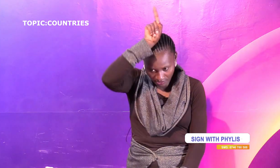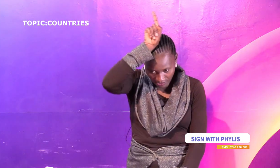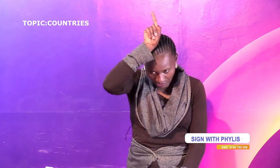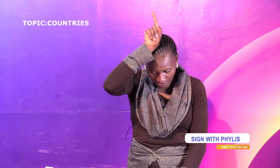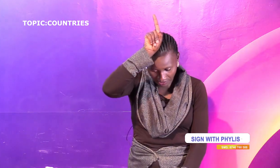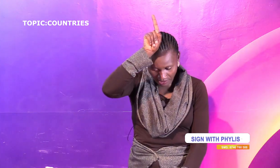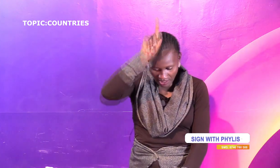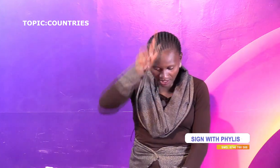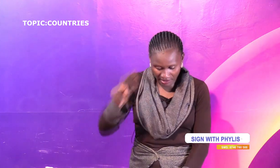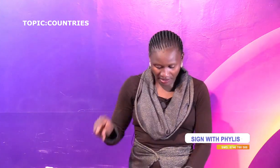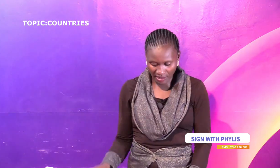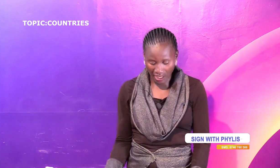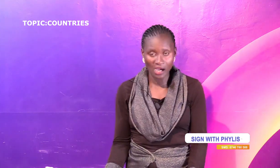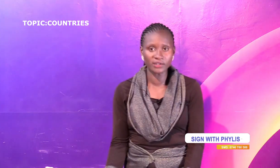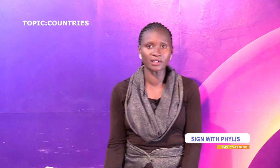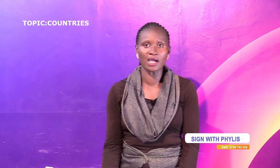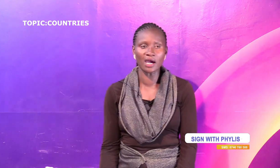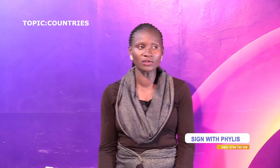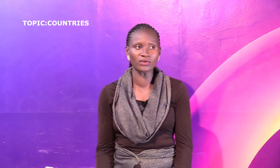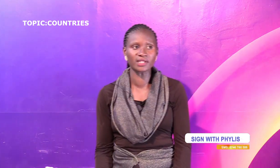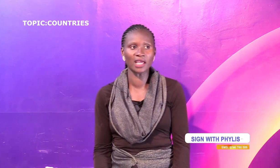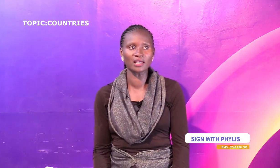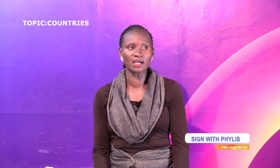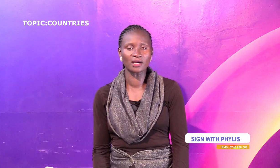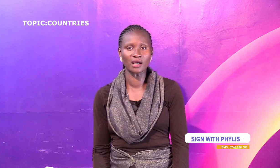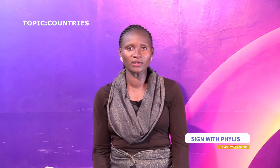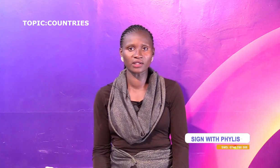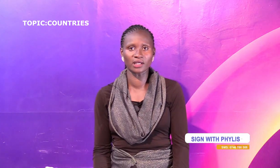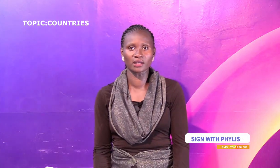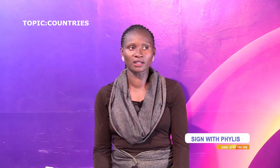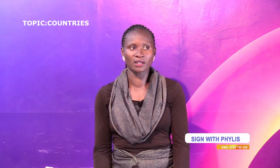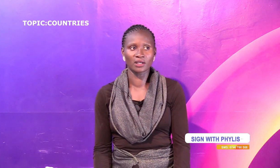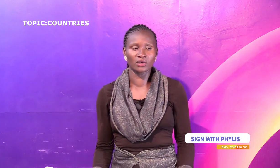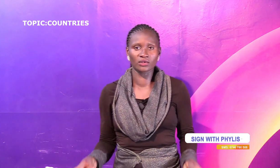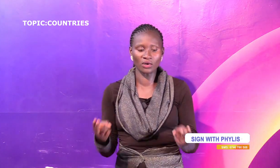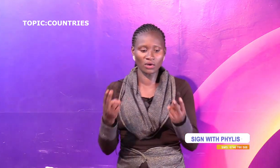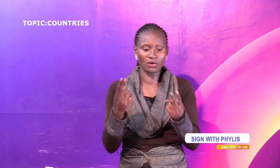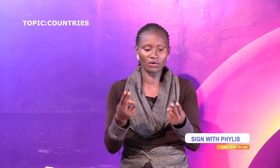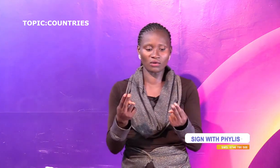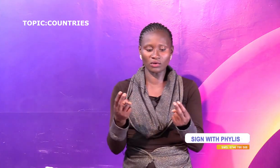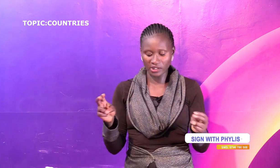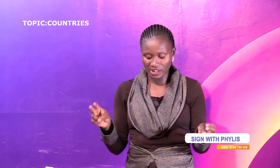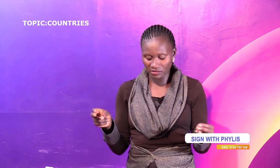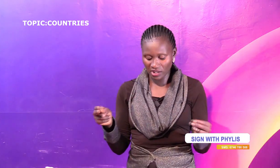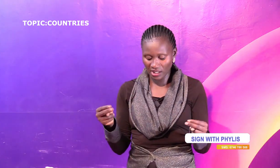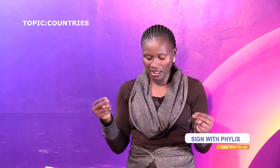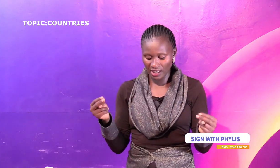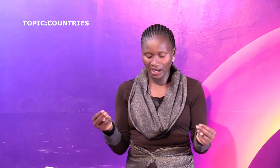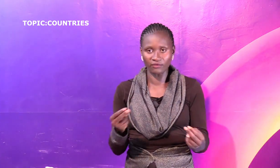German. And then Austria. How do we sign Austria? So you are just making like the sign